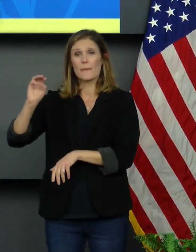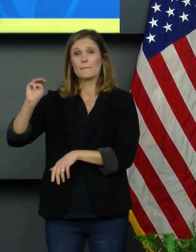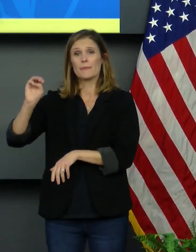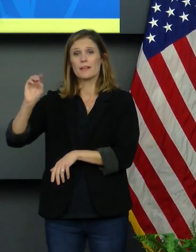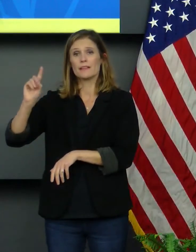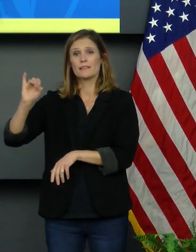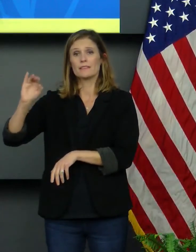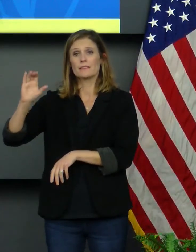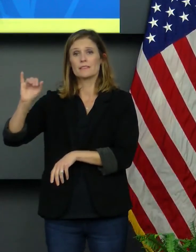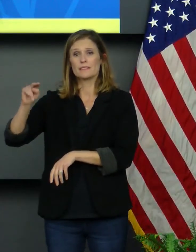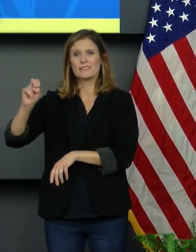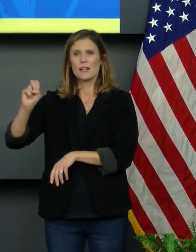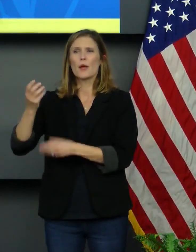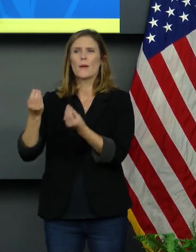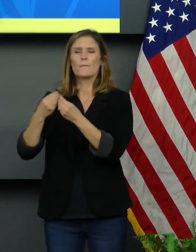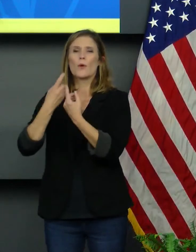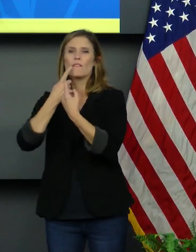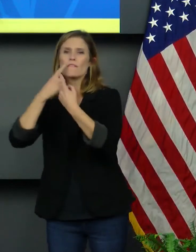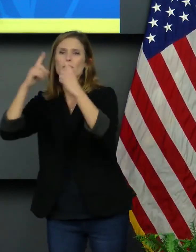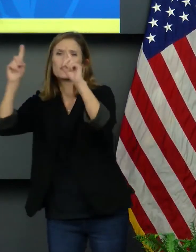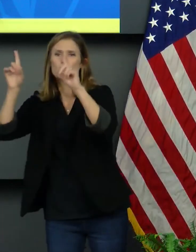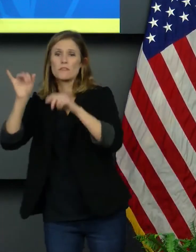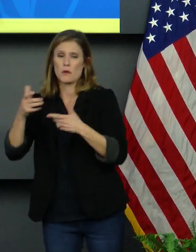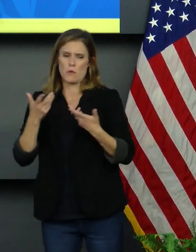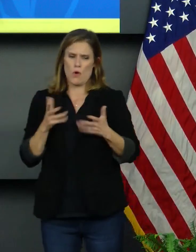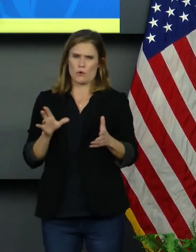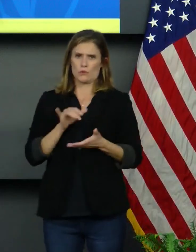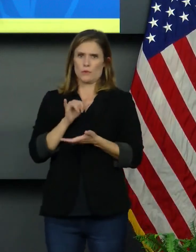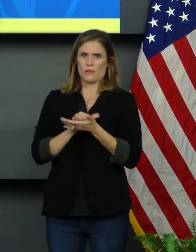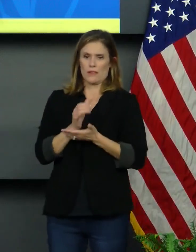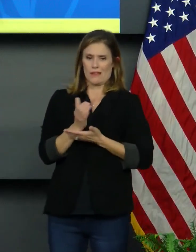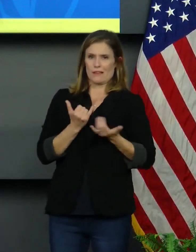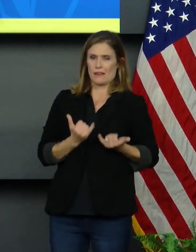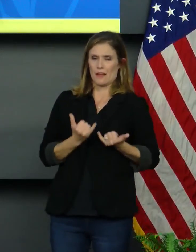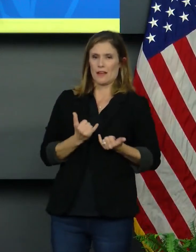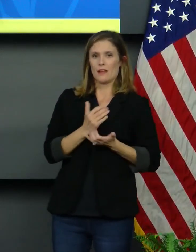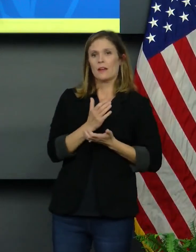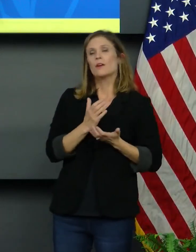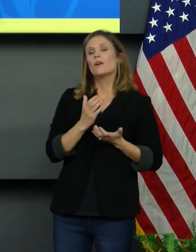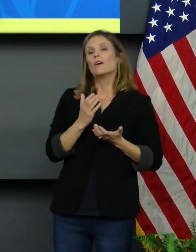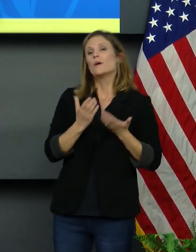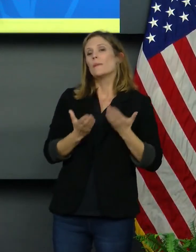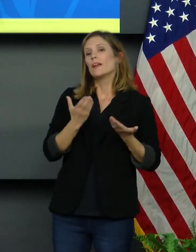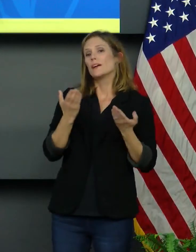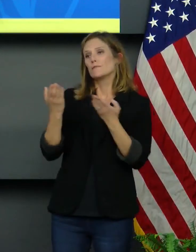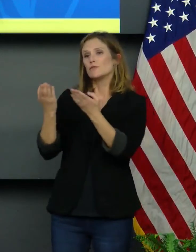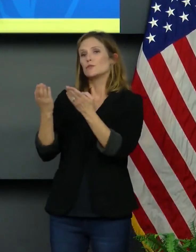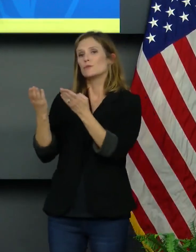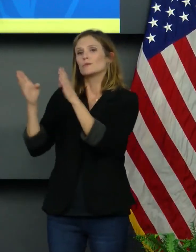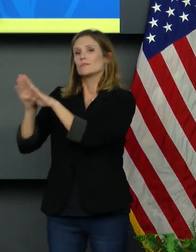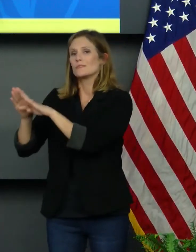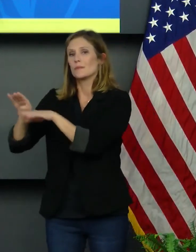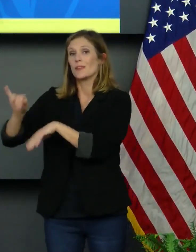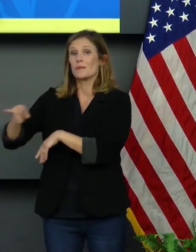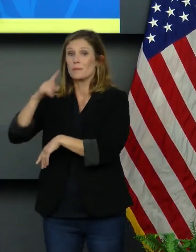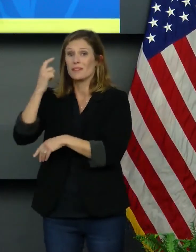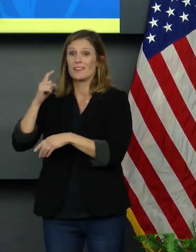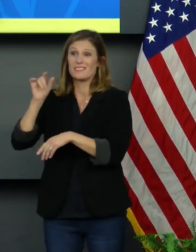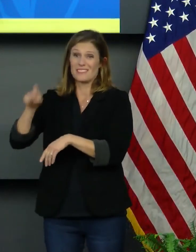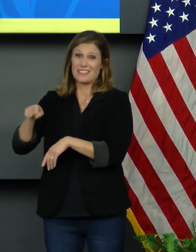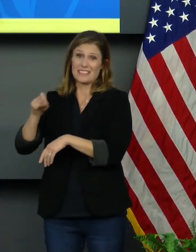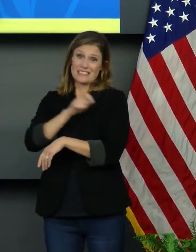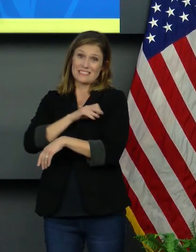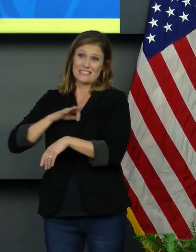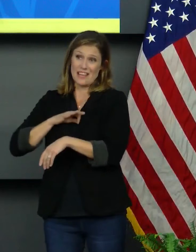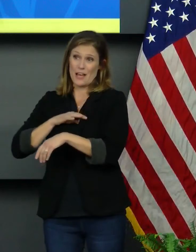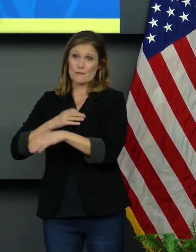is a more efficient method for us to do it. We're already doing some of that now. But we may even have to shut down that, because that does take a support